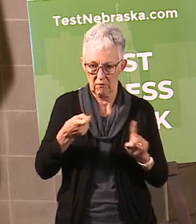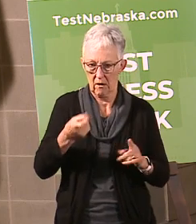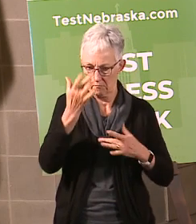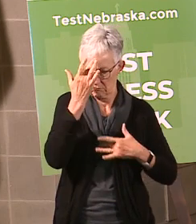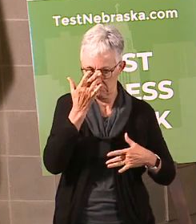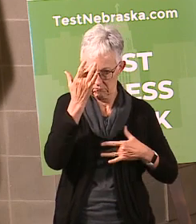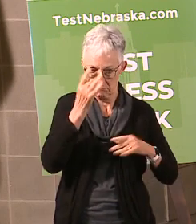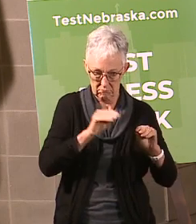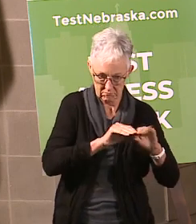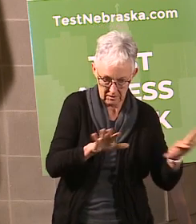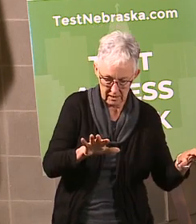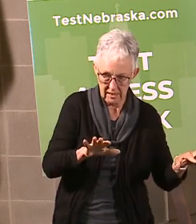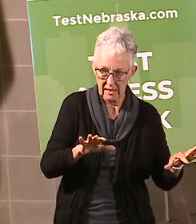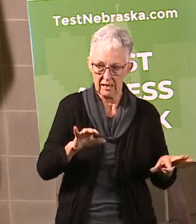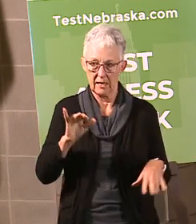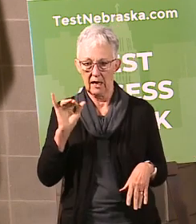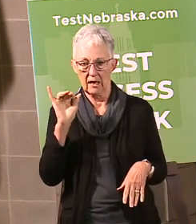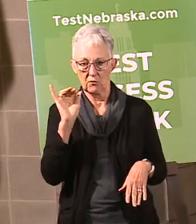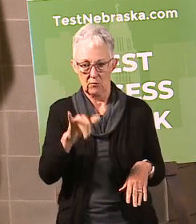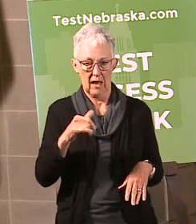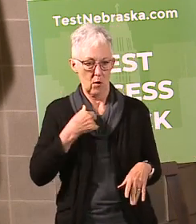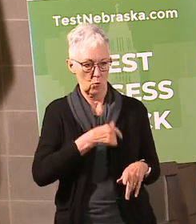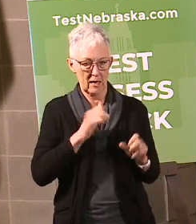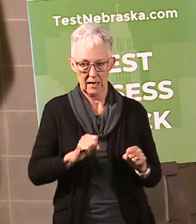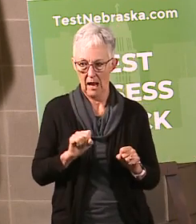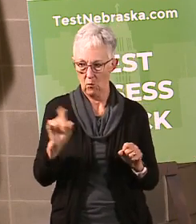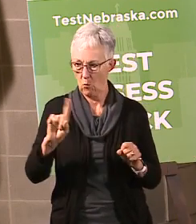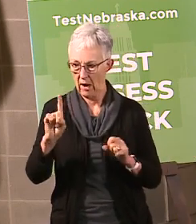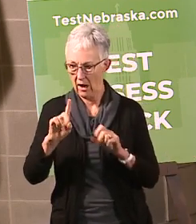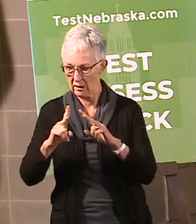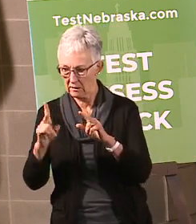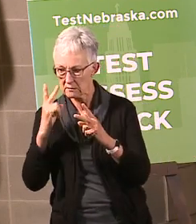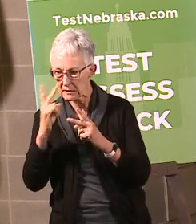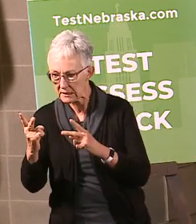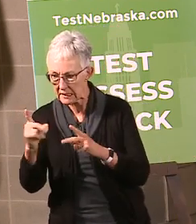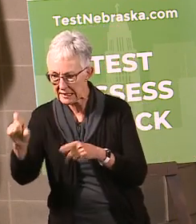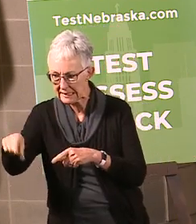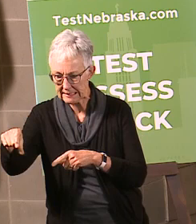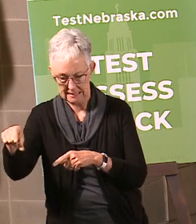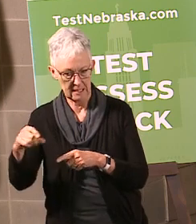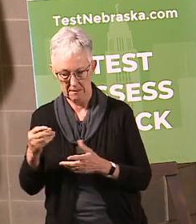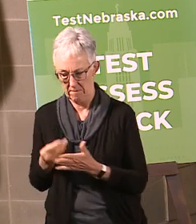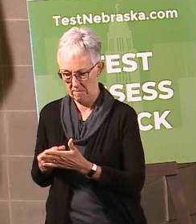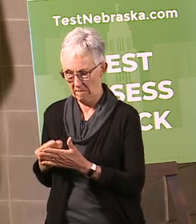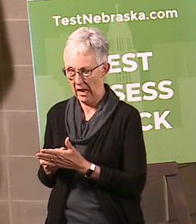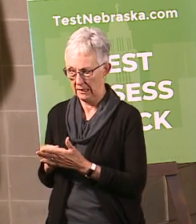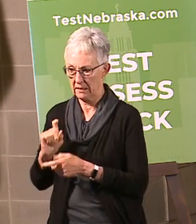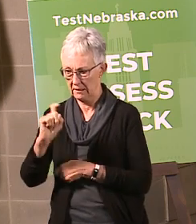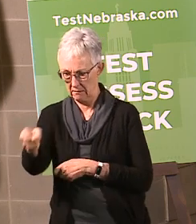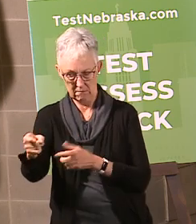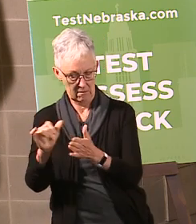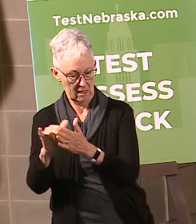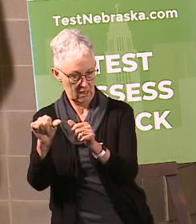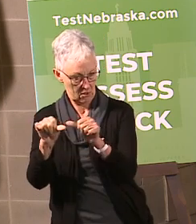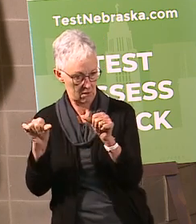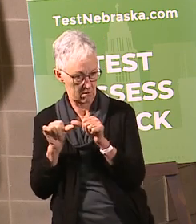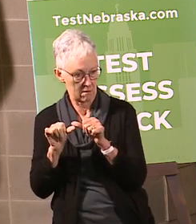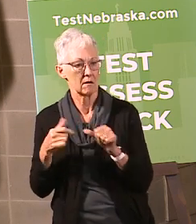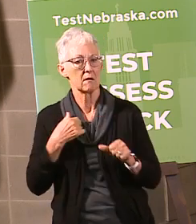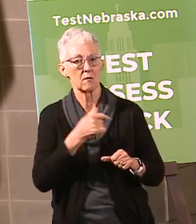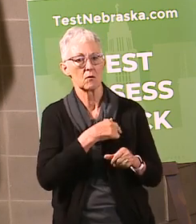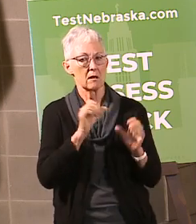fund has been providing, we've been able to jump in the day we find out that there's an issue and go in and help